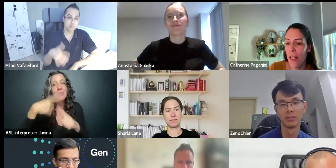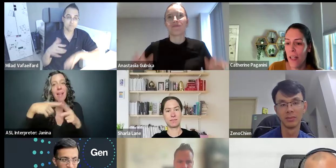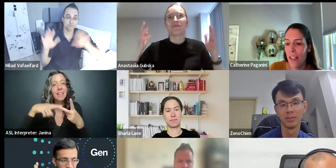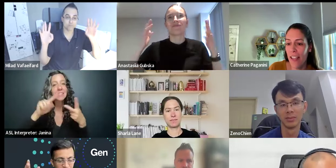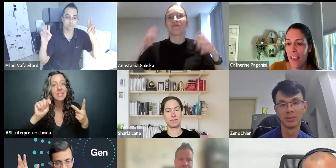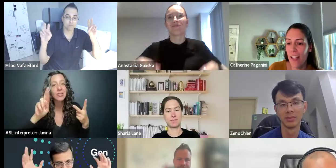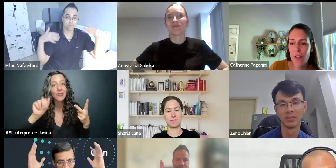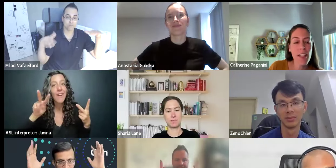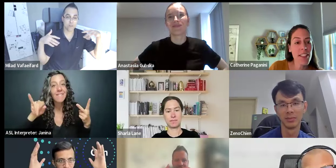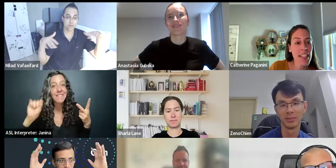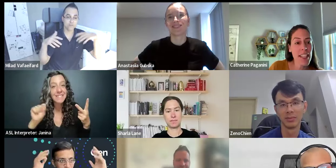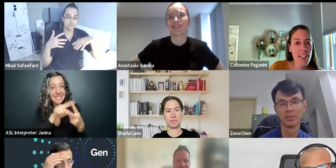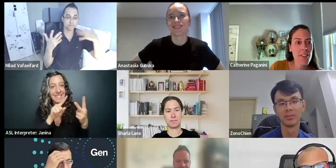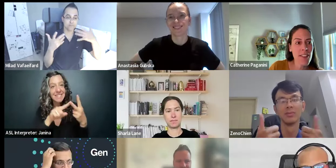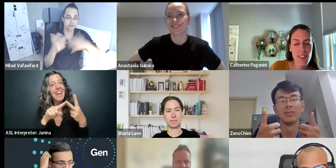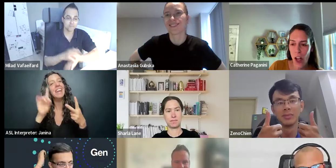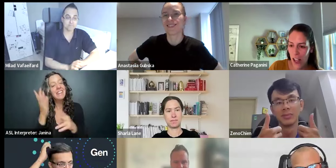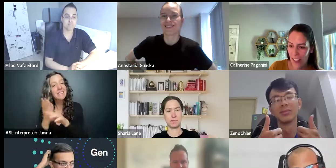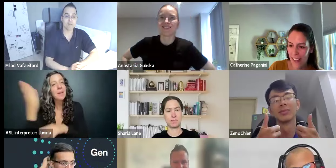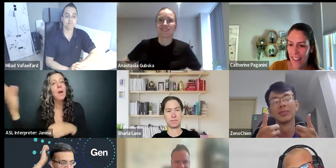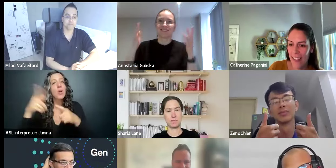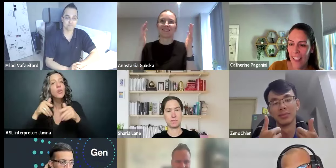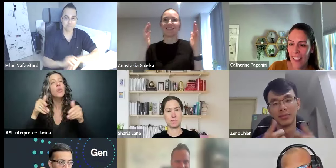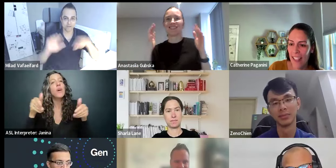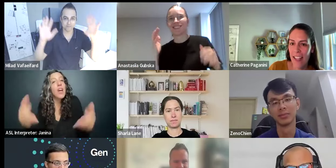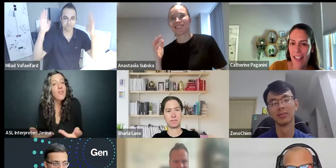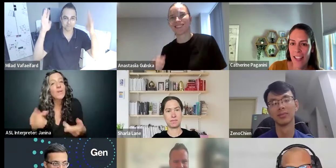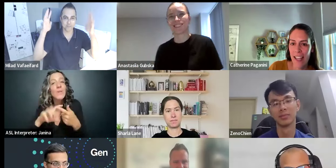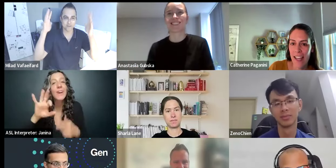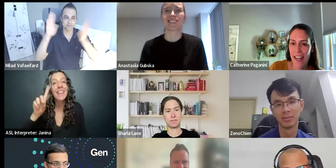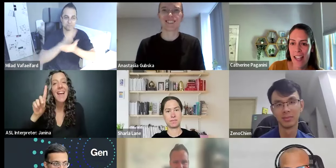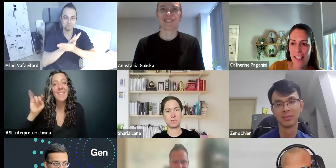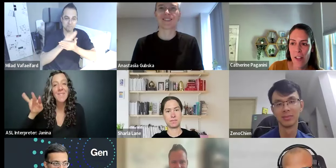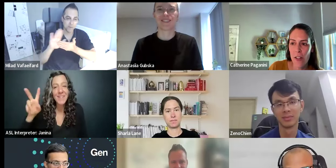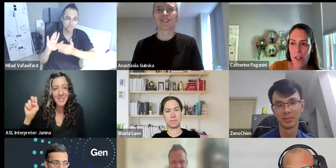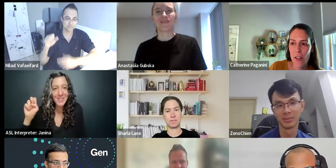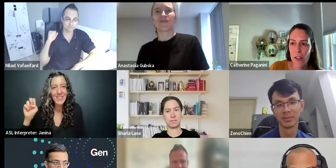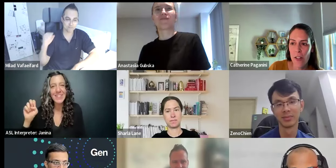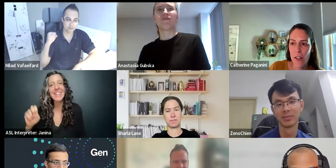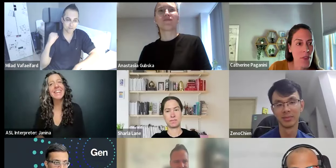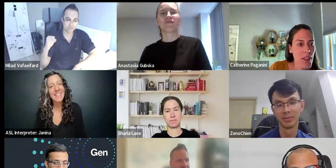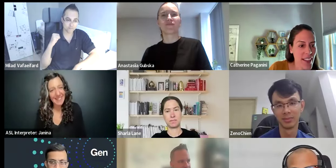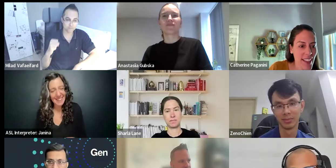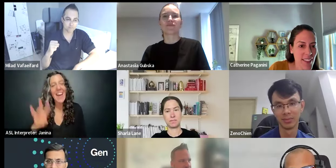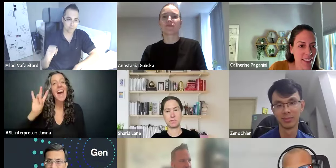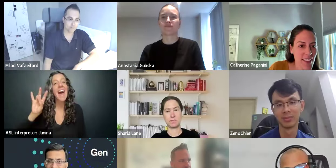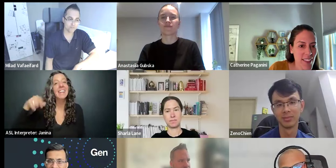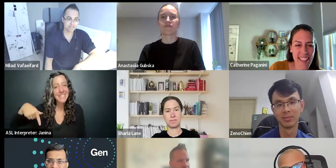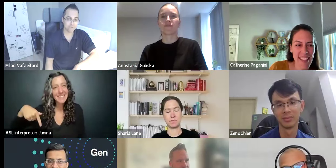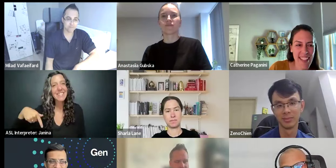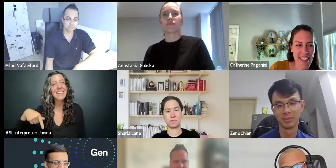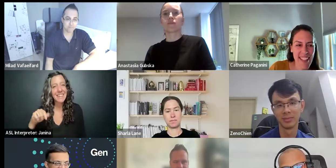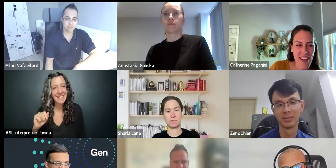going, submitted an introduction to cloud native talk. Then Anastasia is also